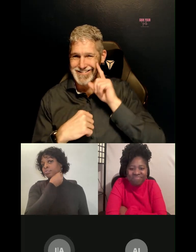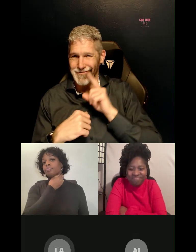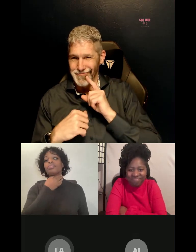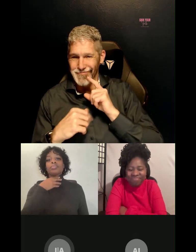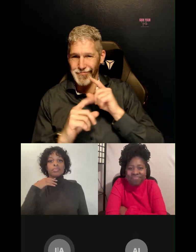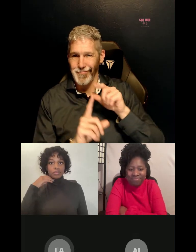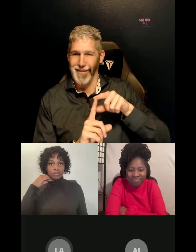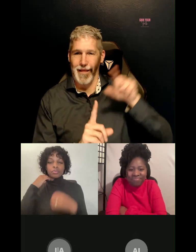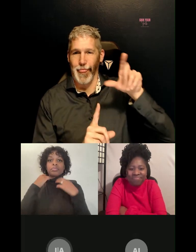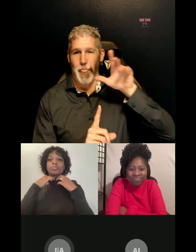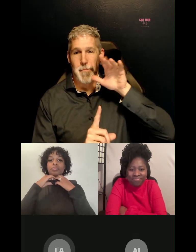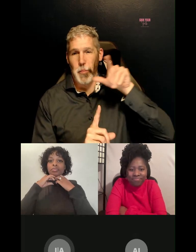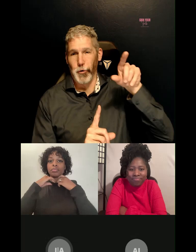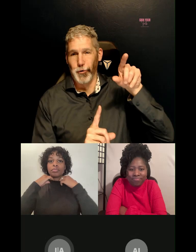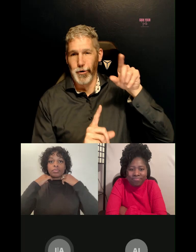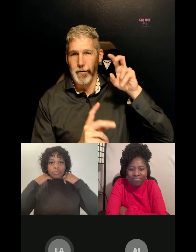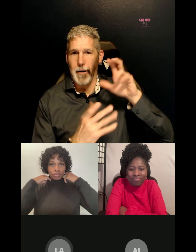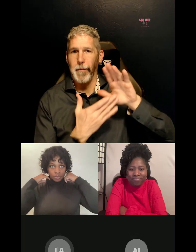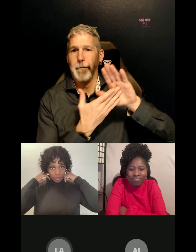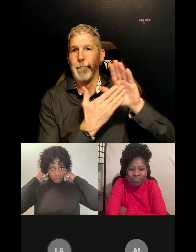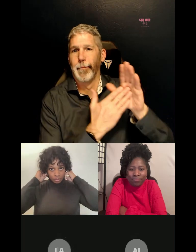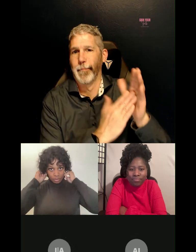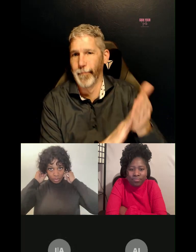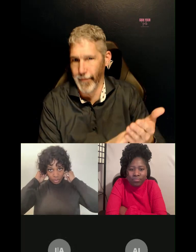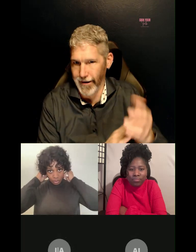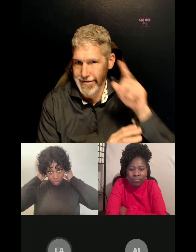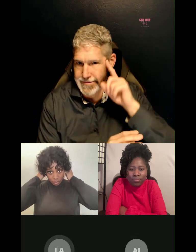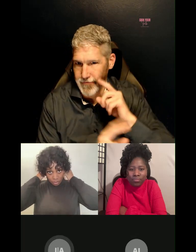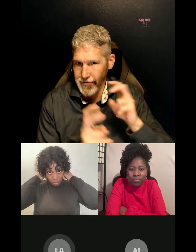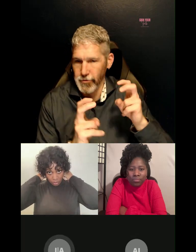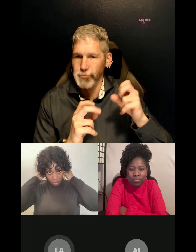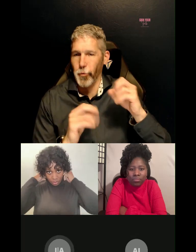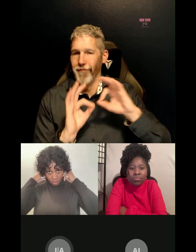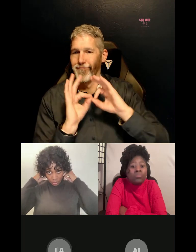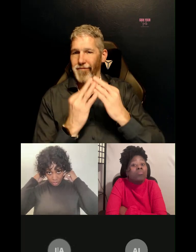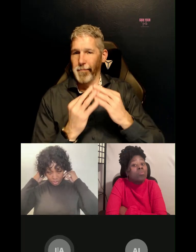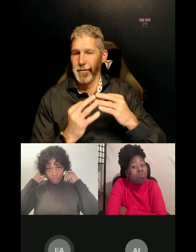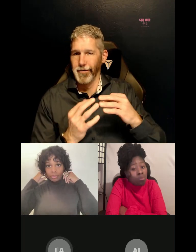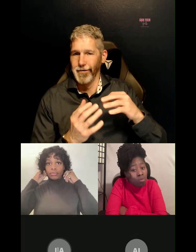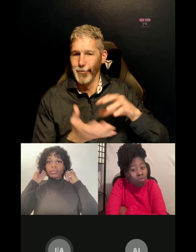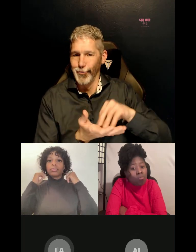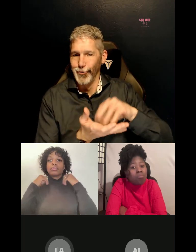have the young deaf actress who was in it. Her mother,